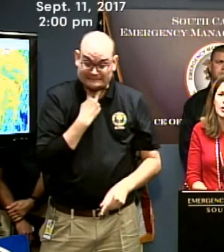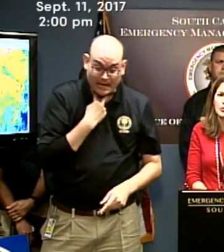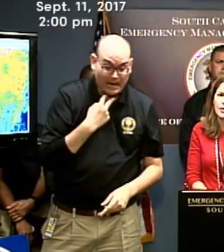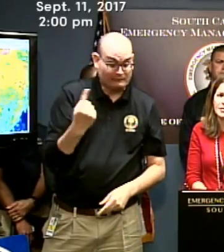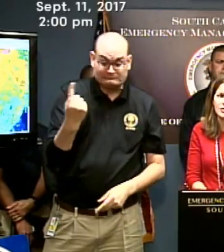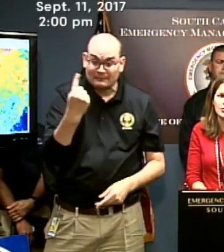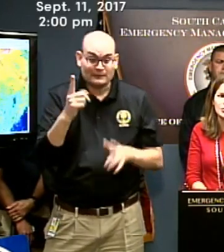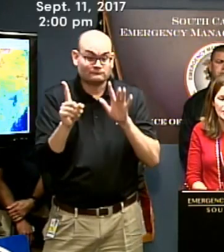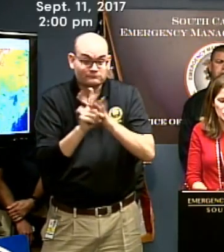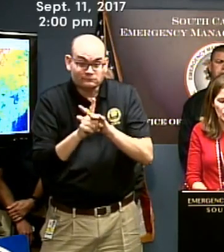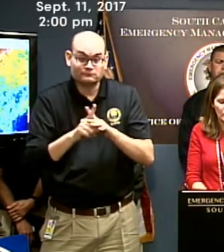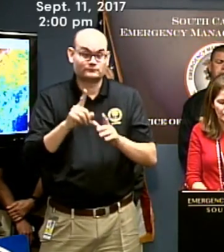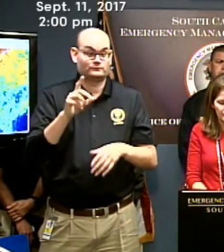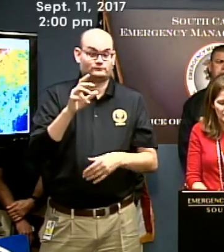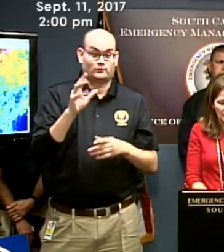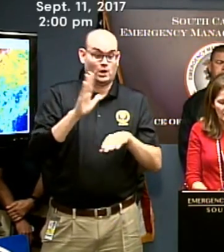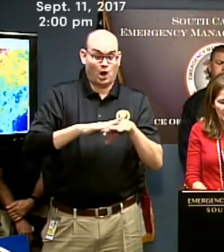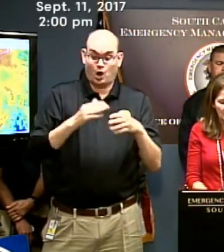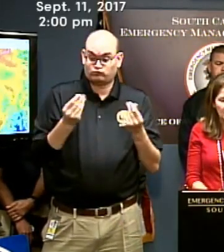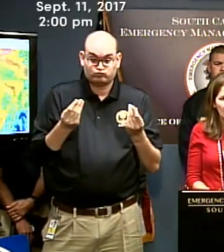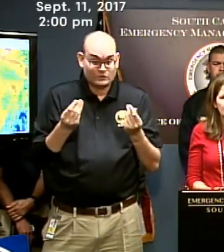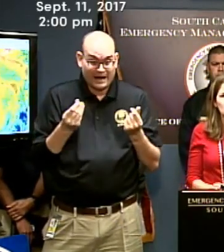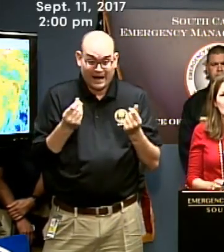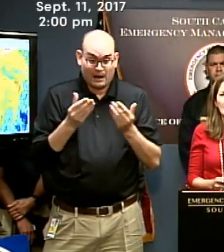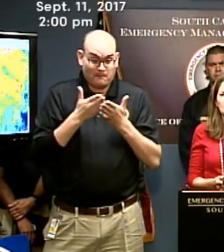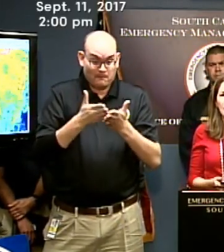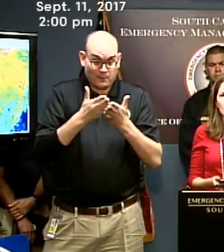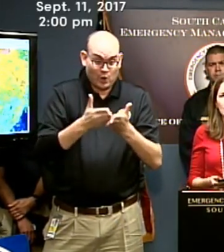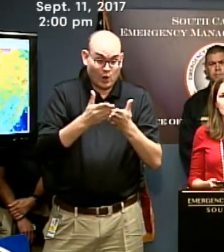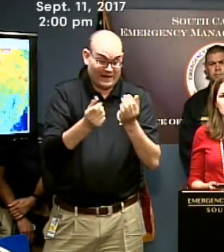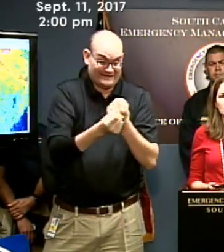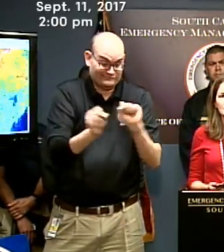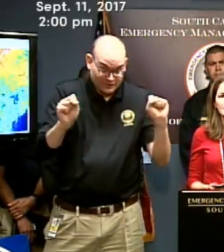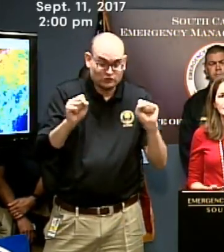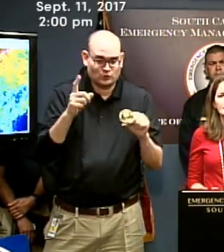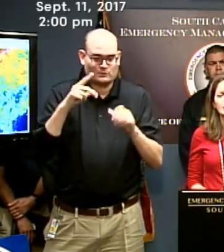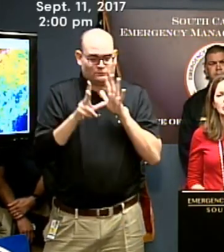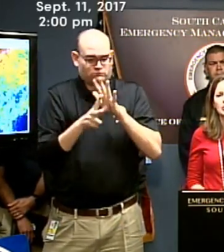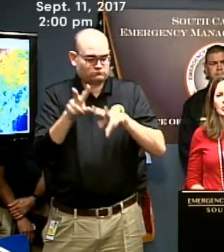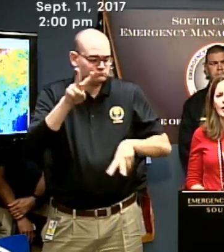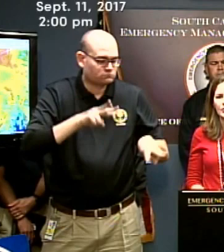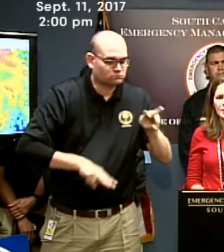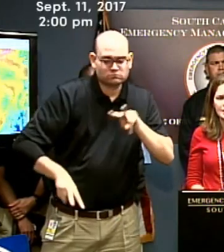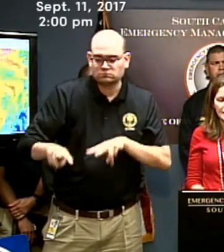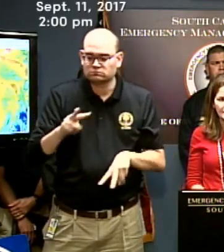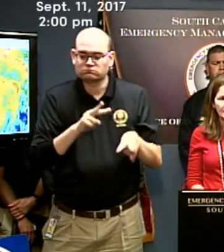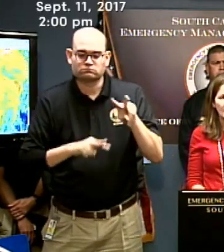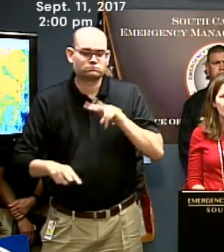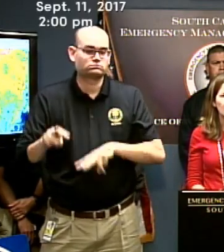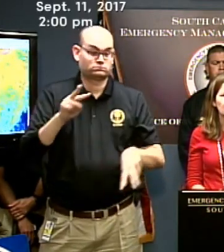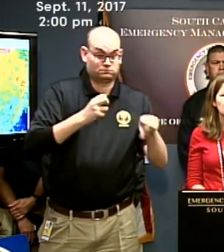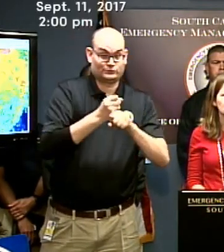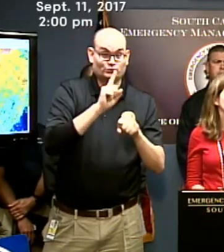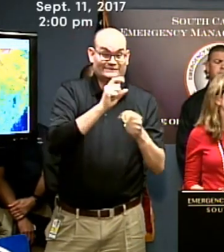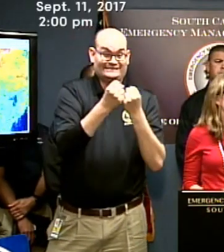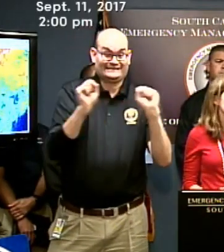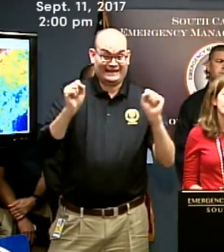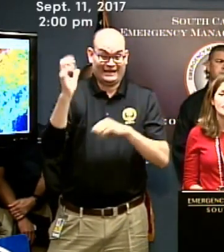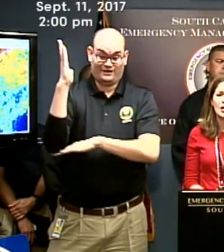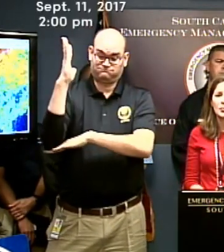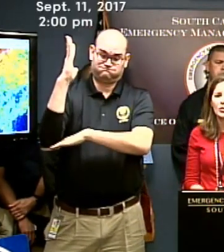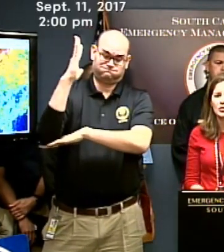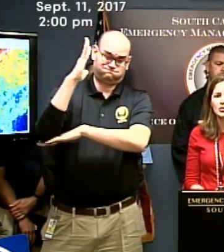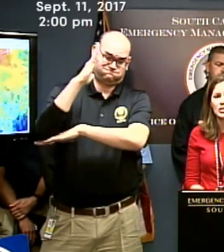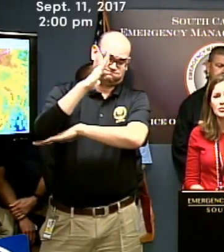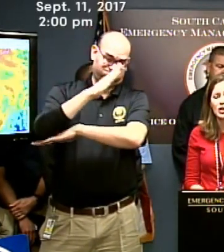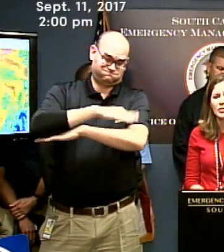for boat rescues as well. As we have power outages continue throughout the state, I'll turn over to the State